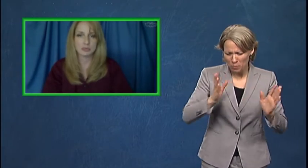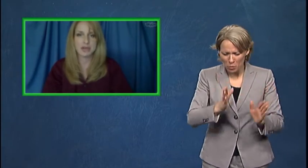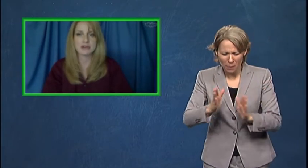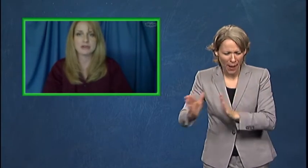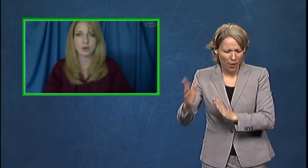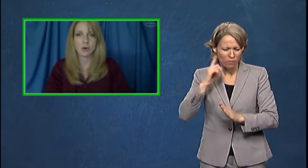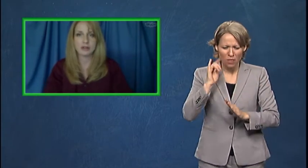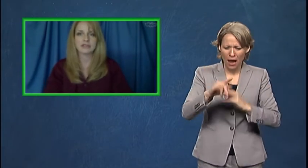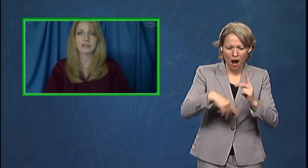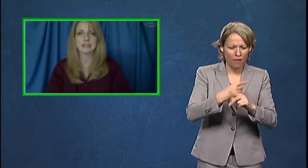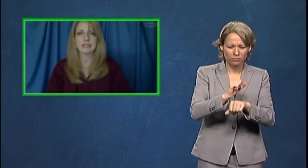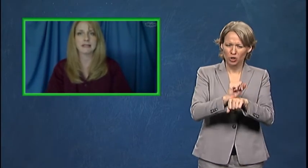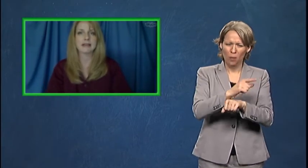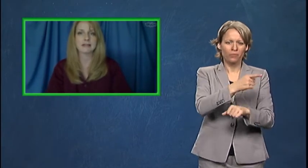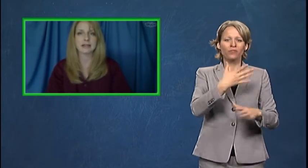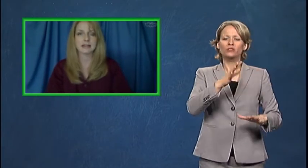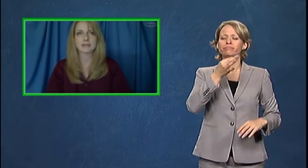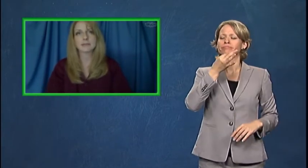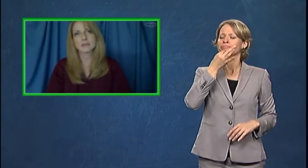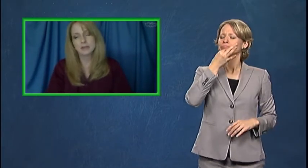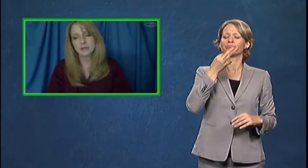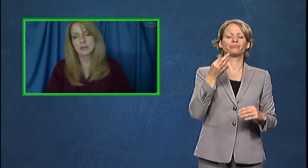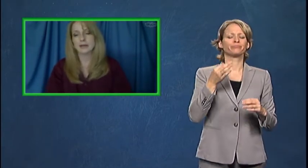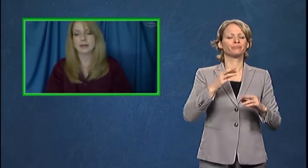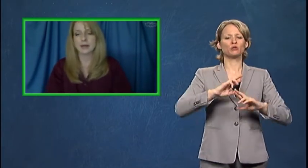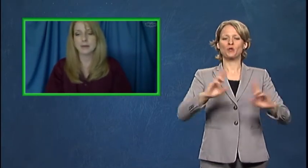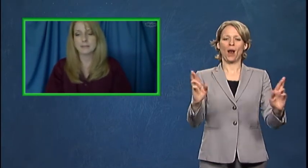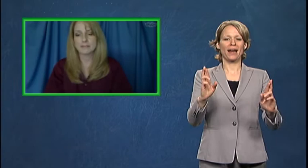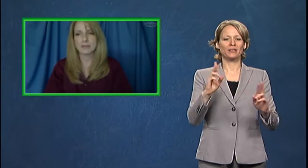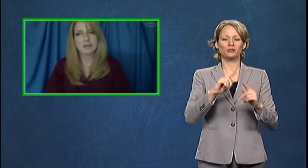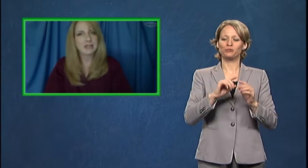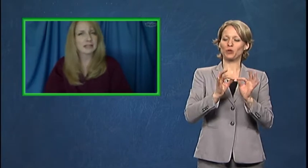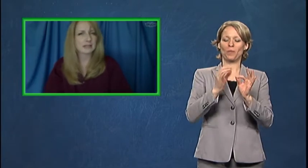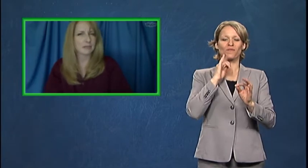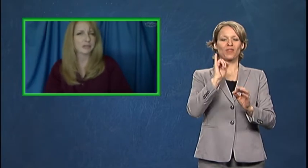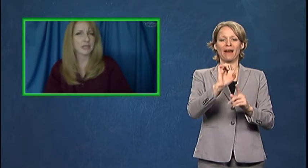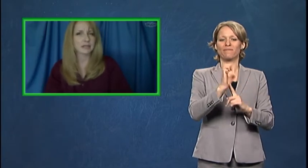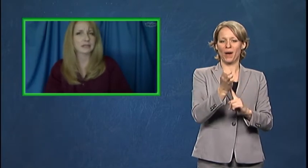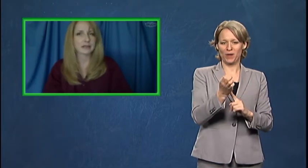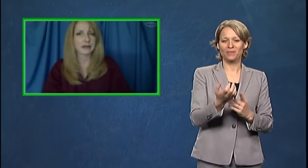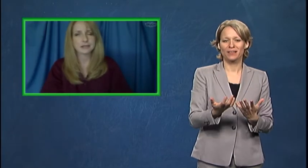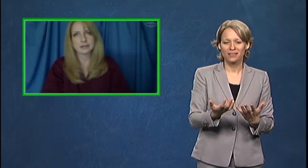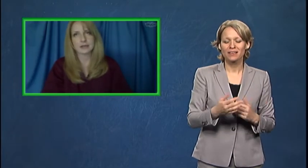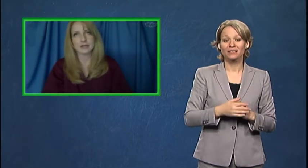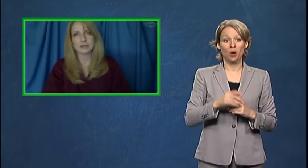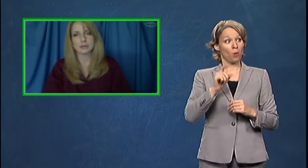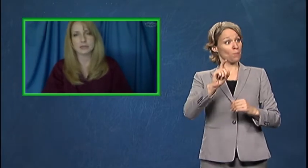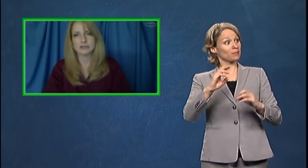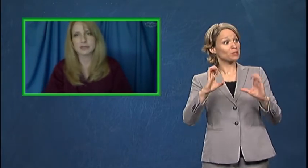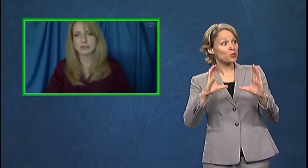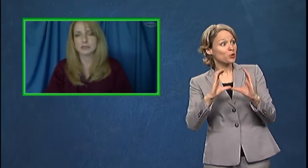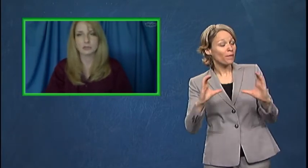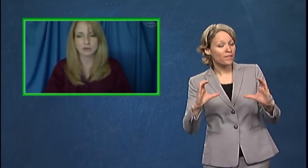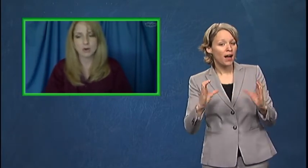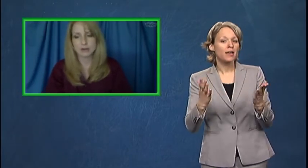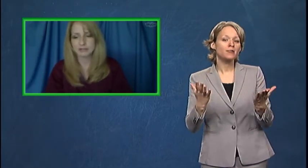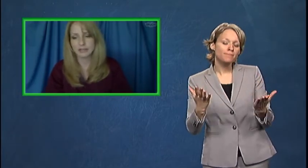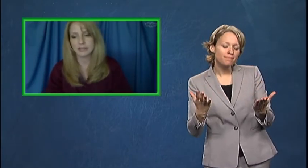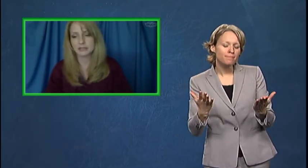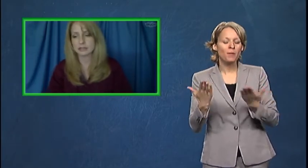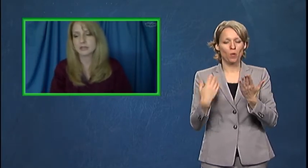She's prepared and qualified in that setting. But maybe that's something we can discuss in terms of